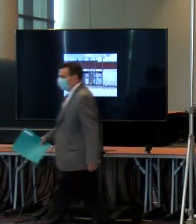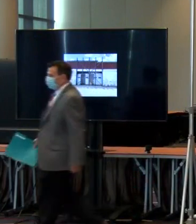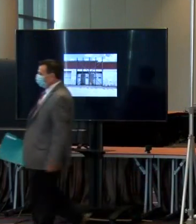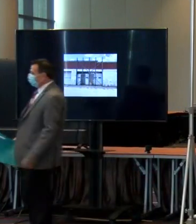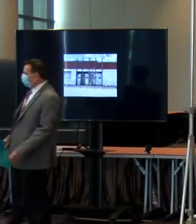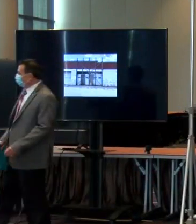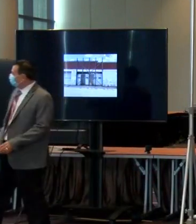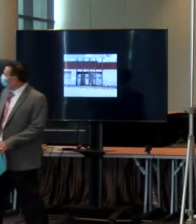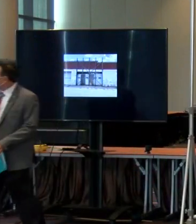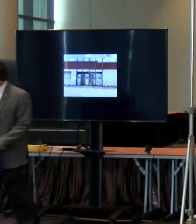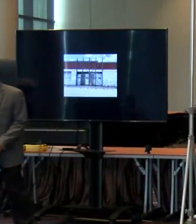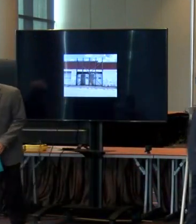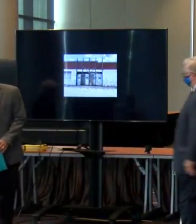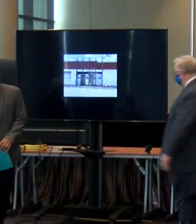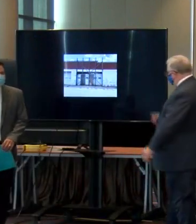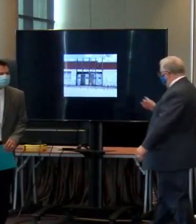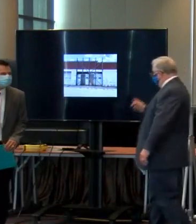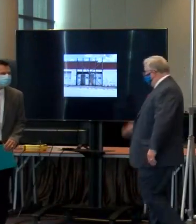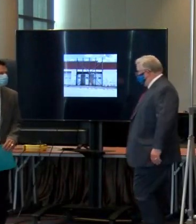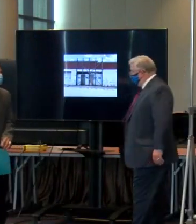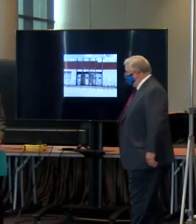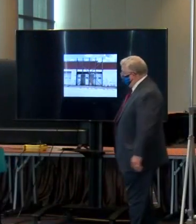don't want to block your map.